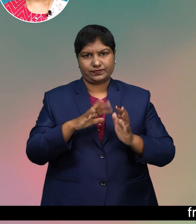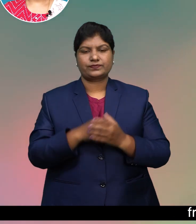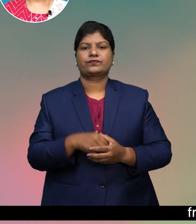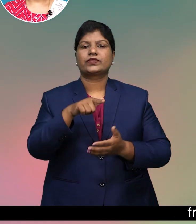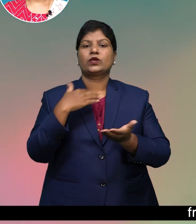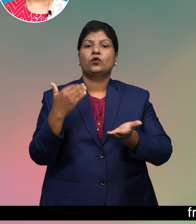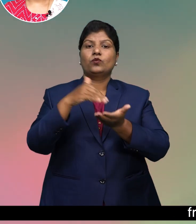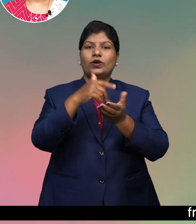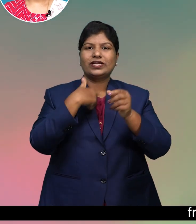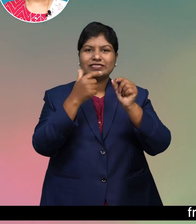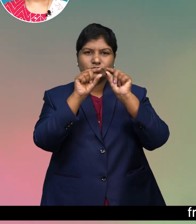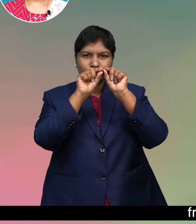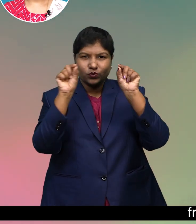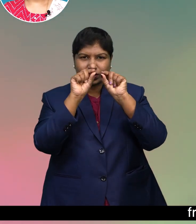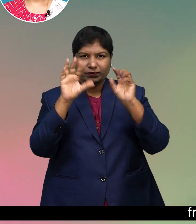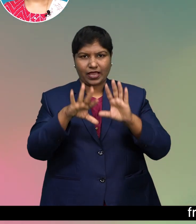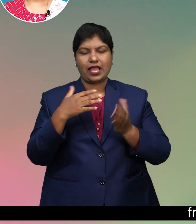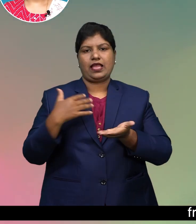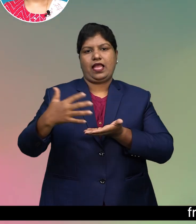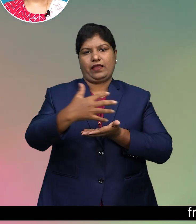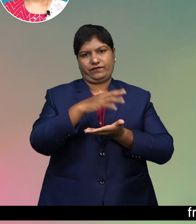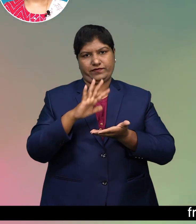from the tubules